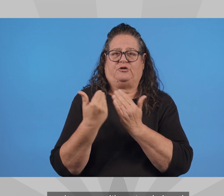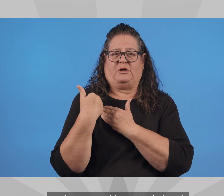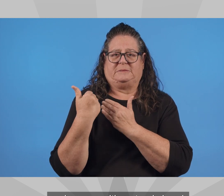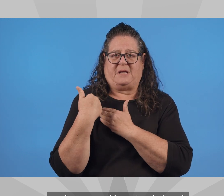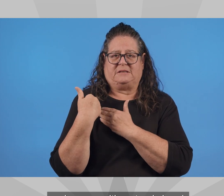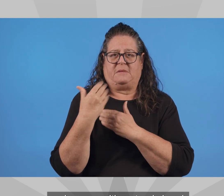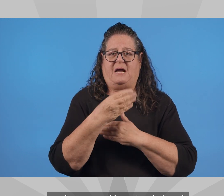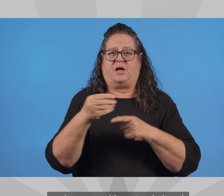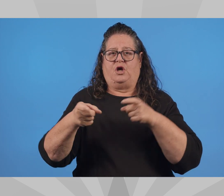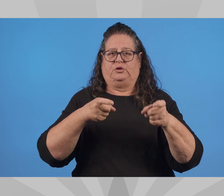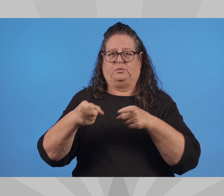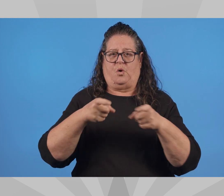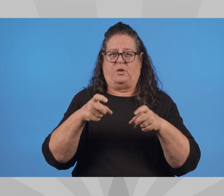steady hand.